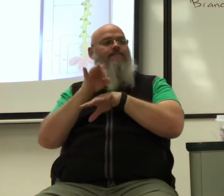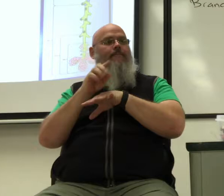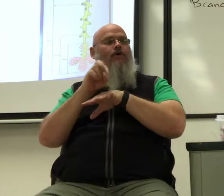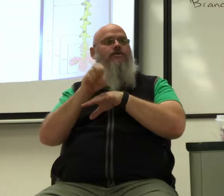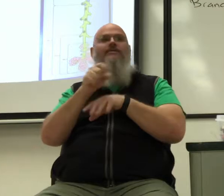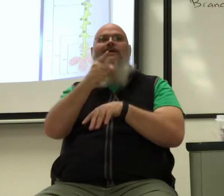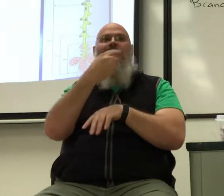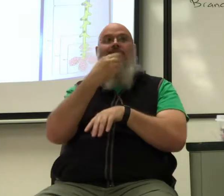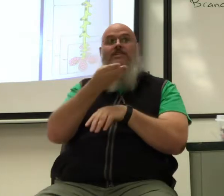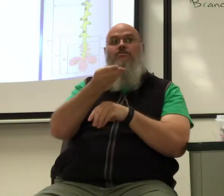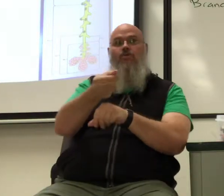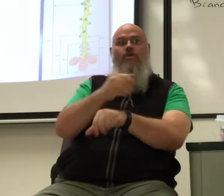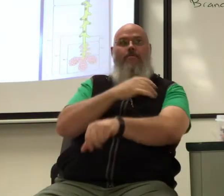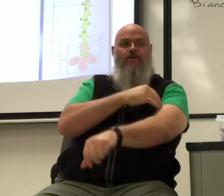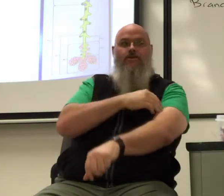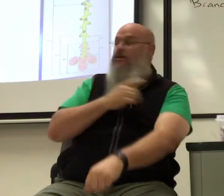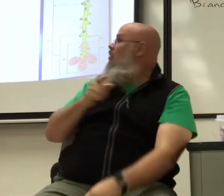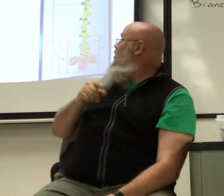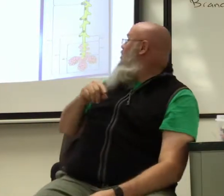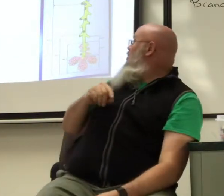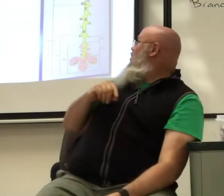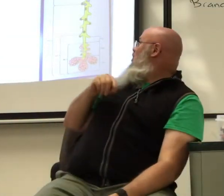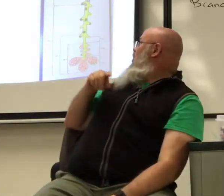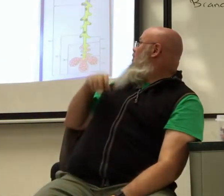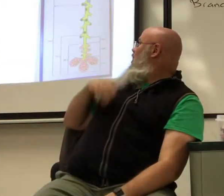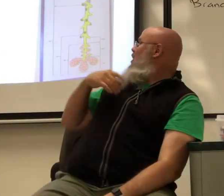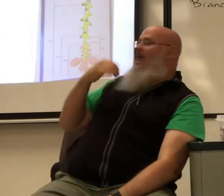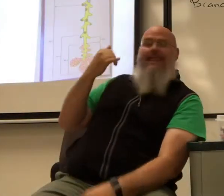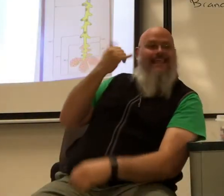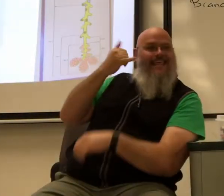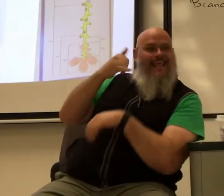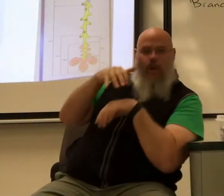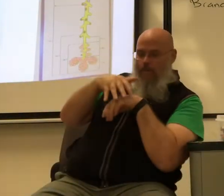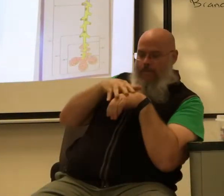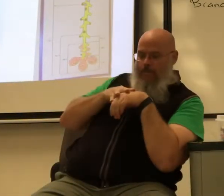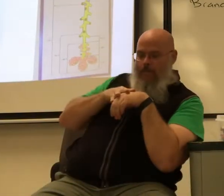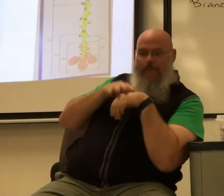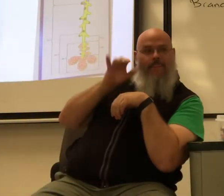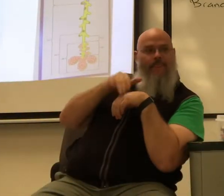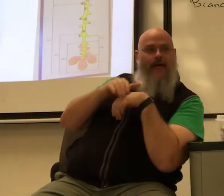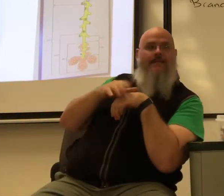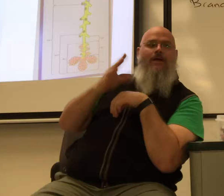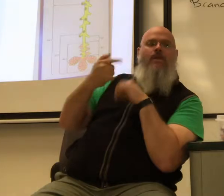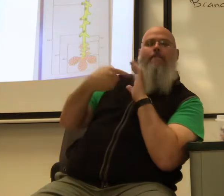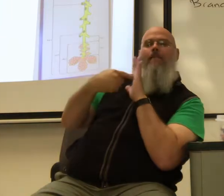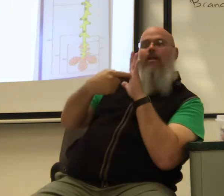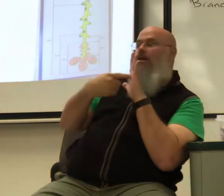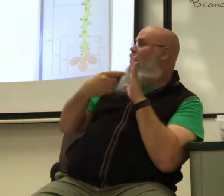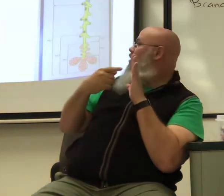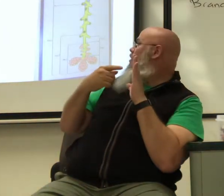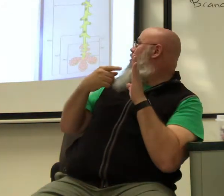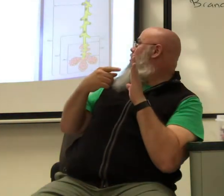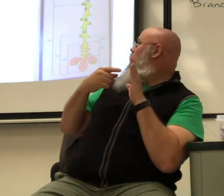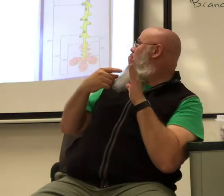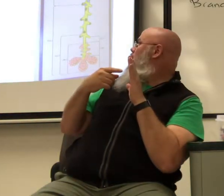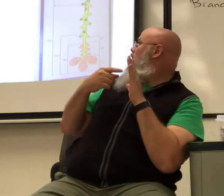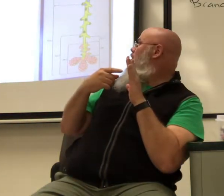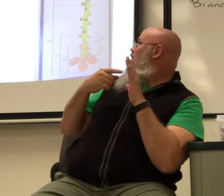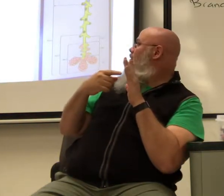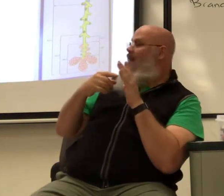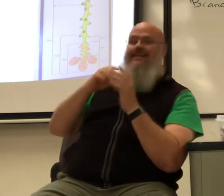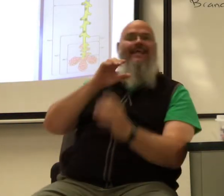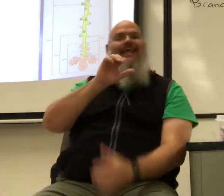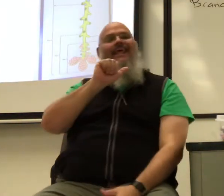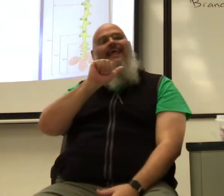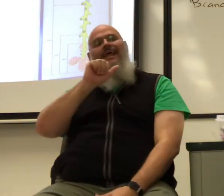Smooth muscle. If you look down here, these are yellow bands. That's how they model the elastic fibers.